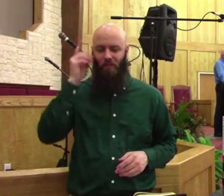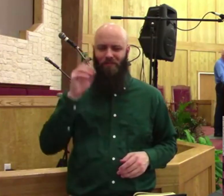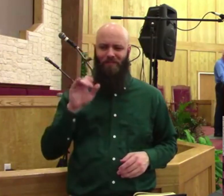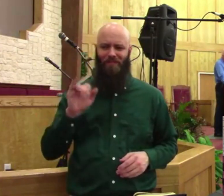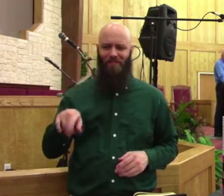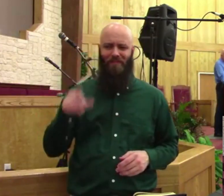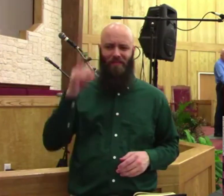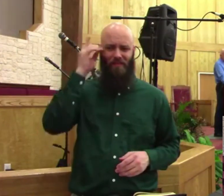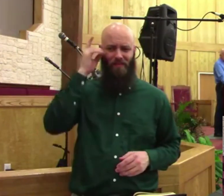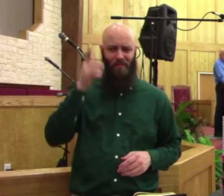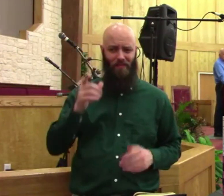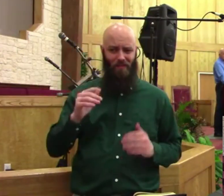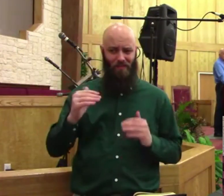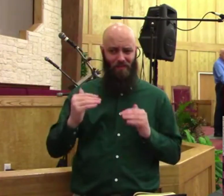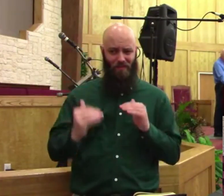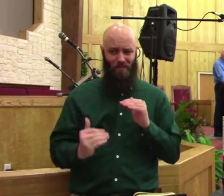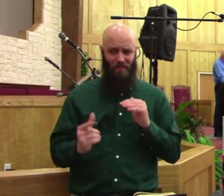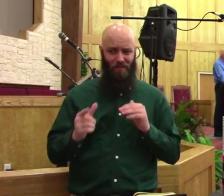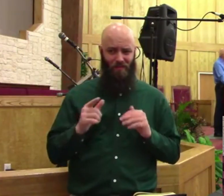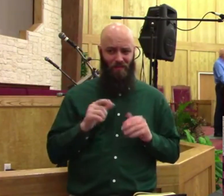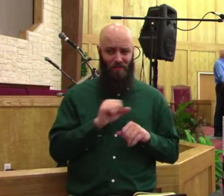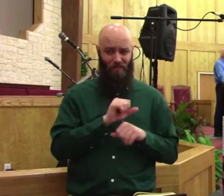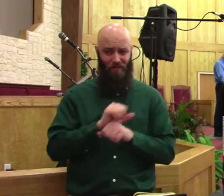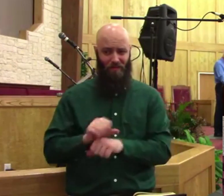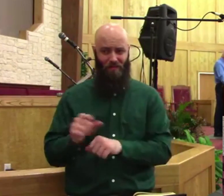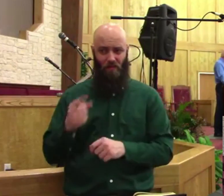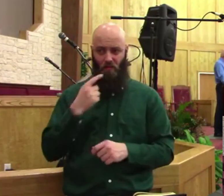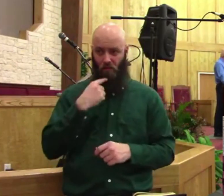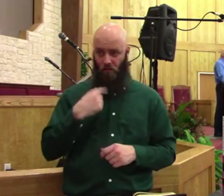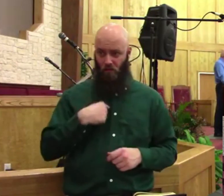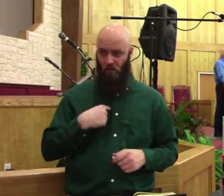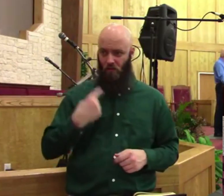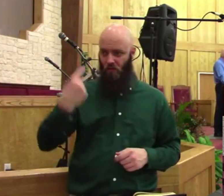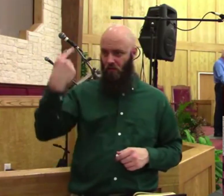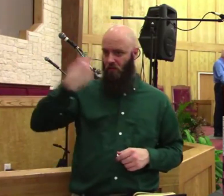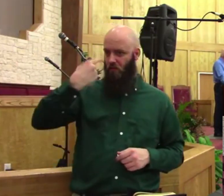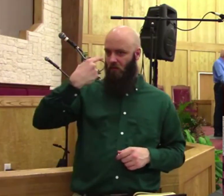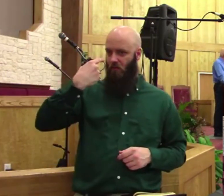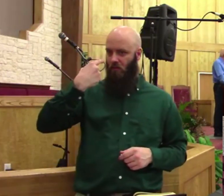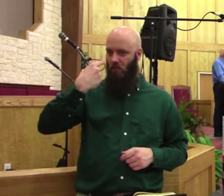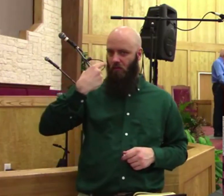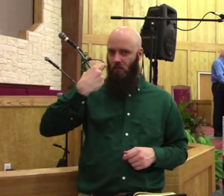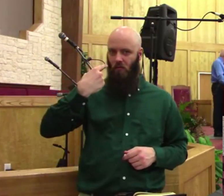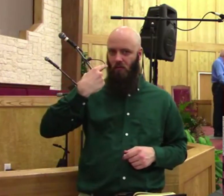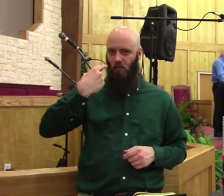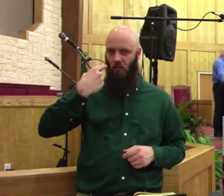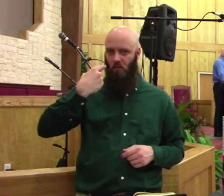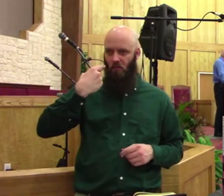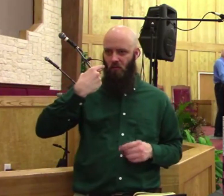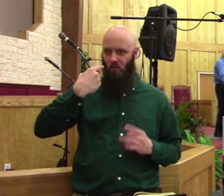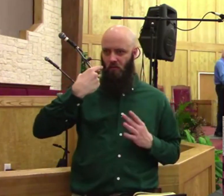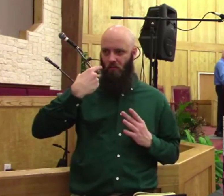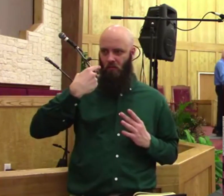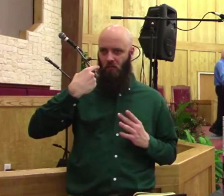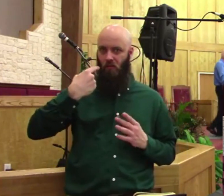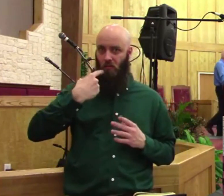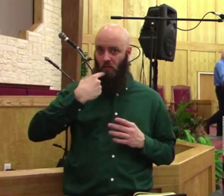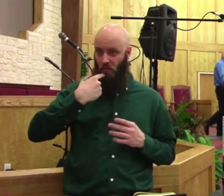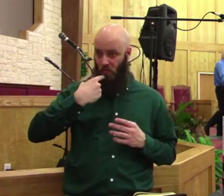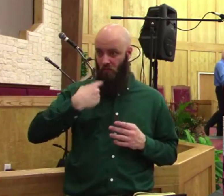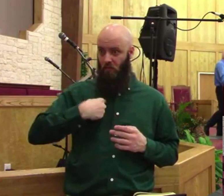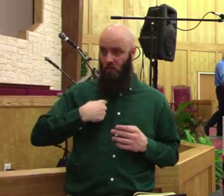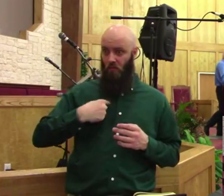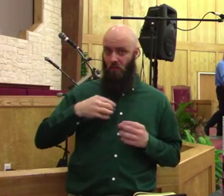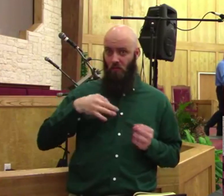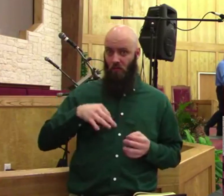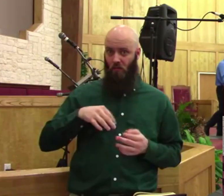exile from Judah, who has just told me I'm condemned, many, many tekel upharsin, and told me what that means, and now he's got to give